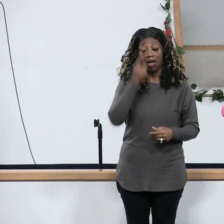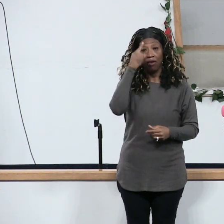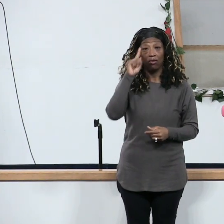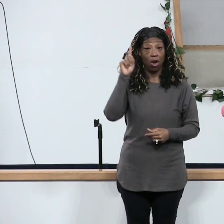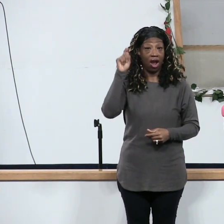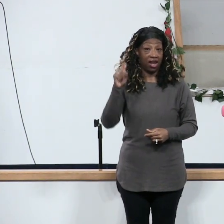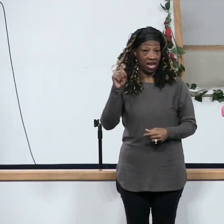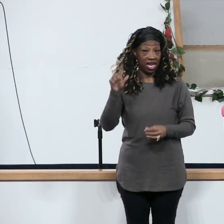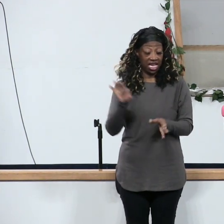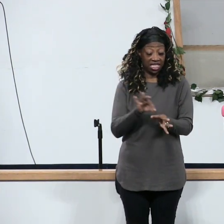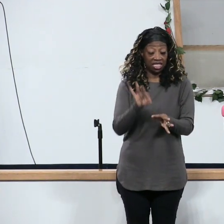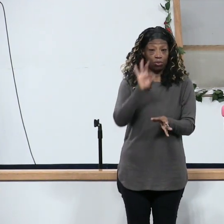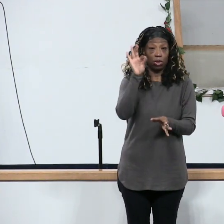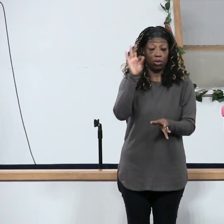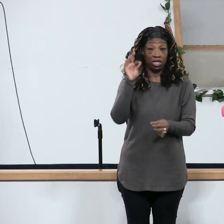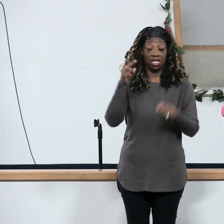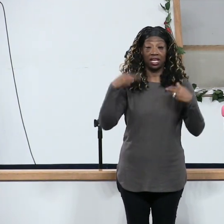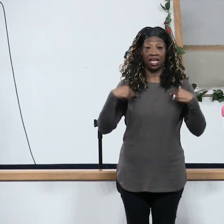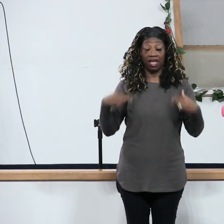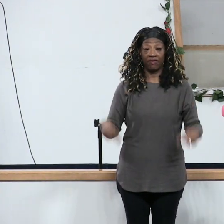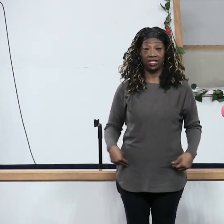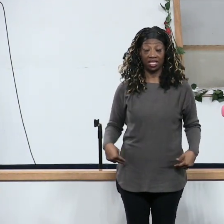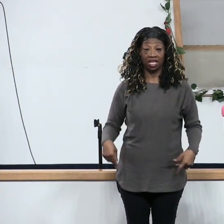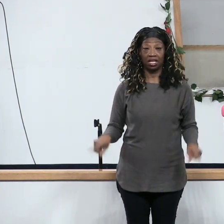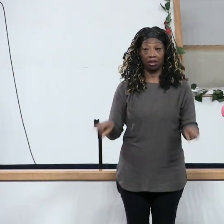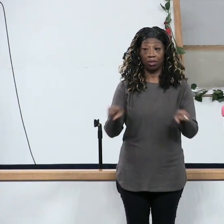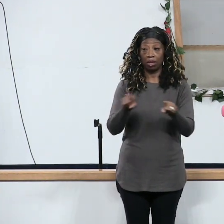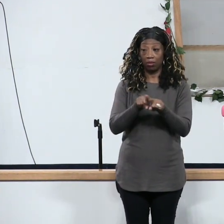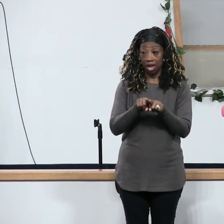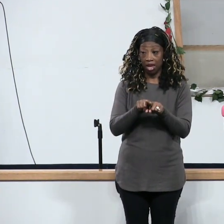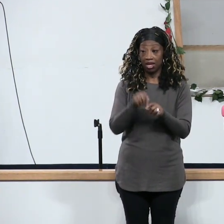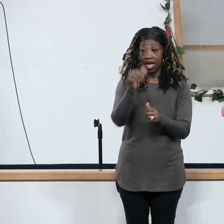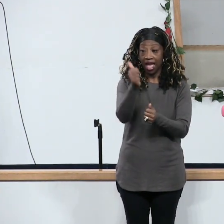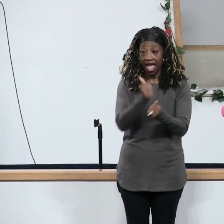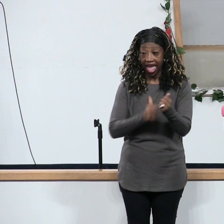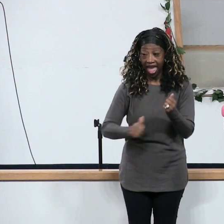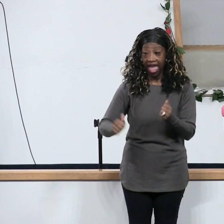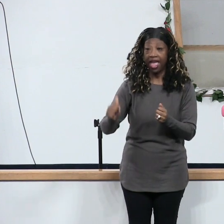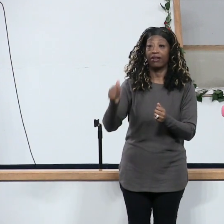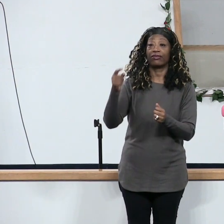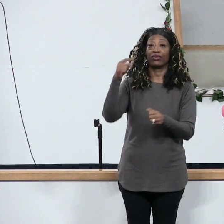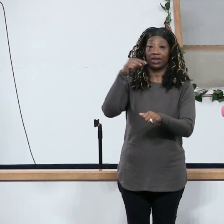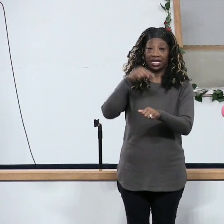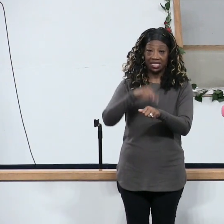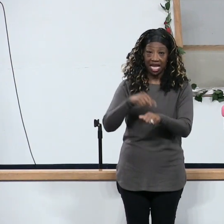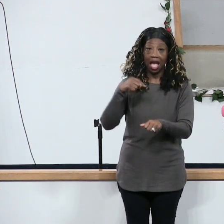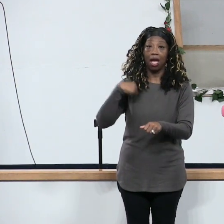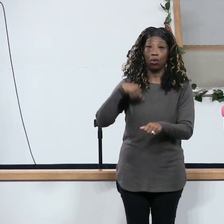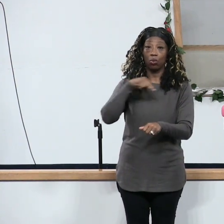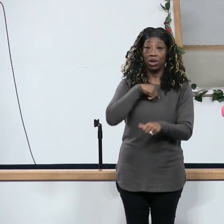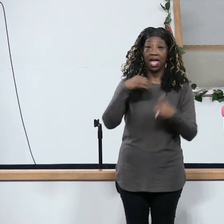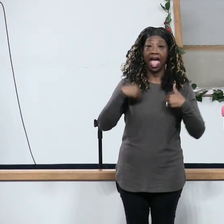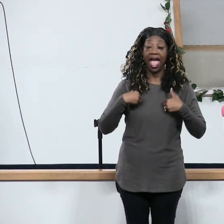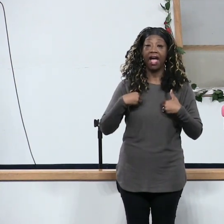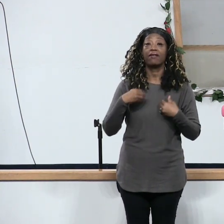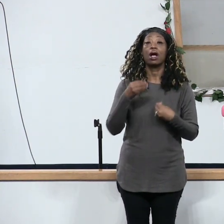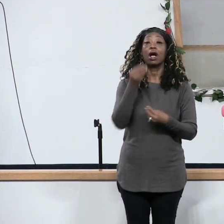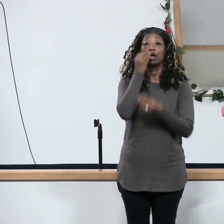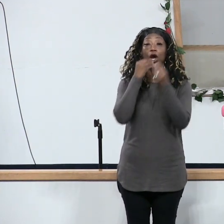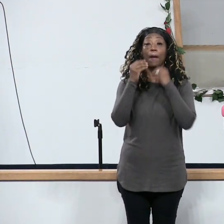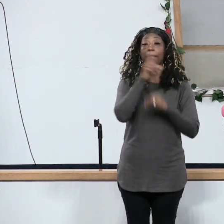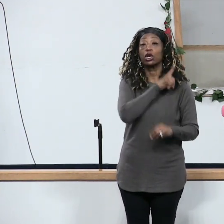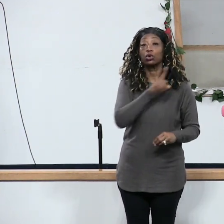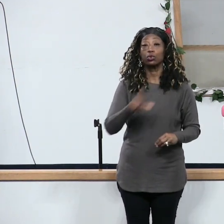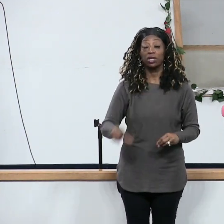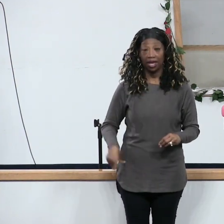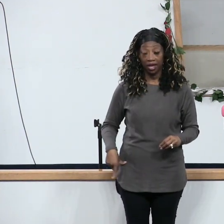and physically, being met. Every time we have communion, we're doing it